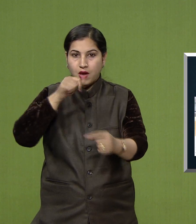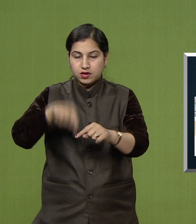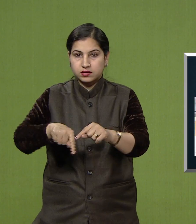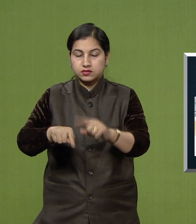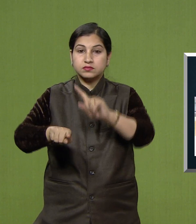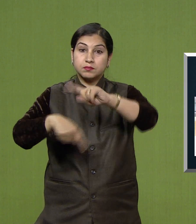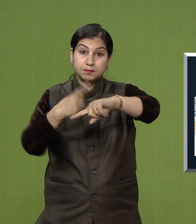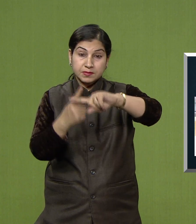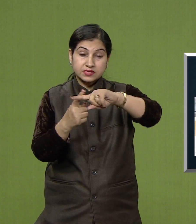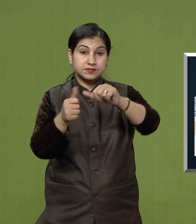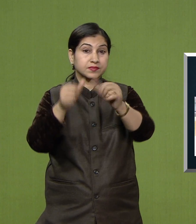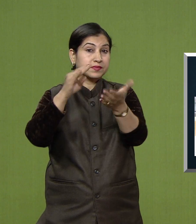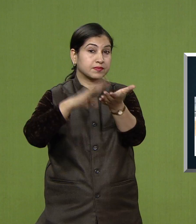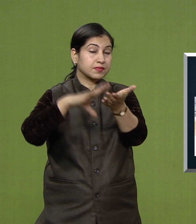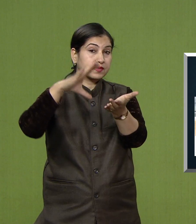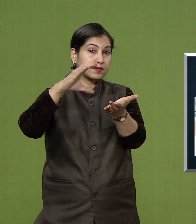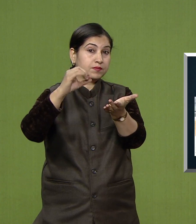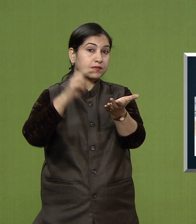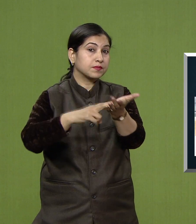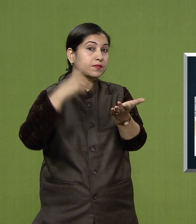bucket of water or in dilute ammonia.